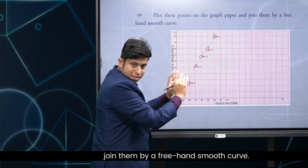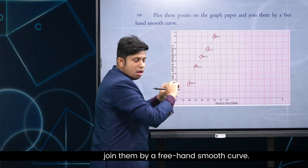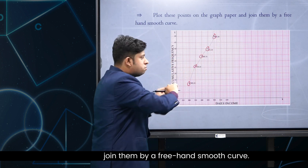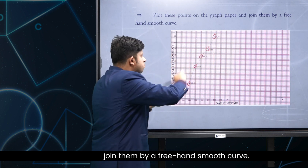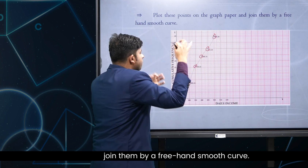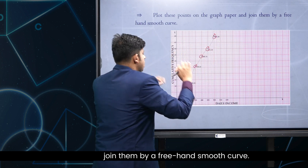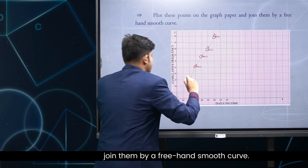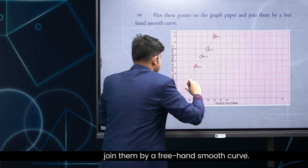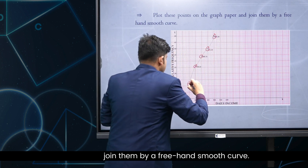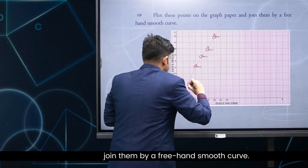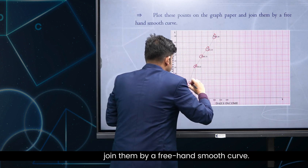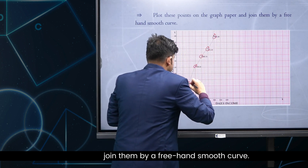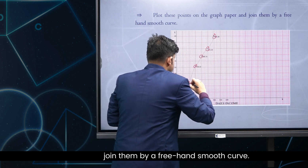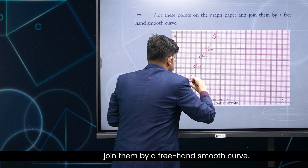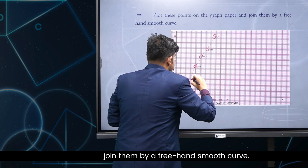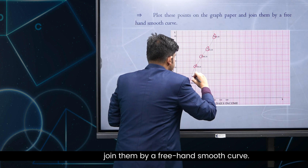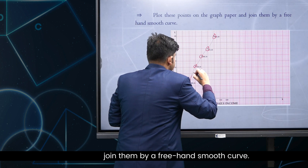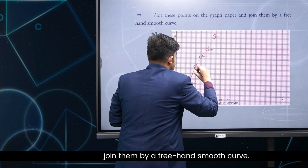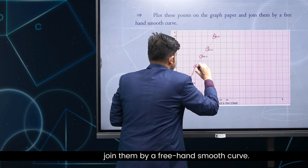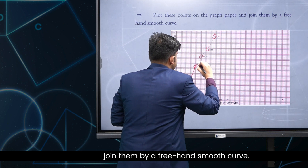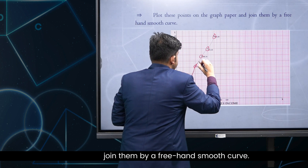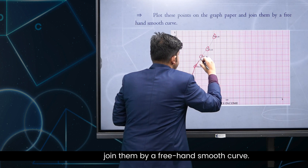We'll cut this and we'll make it zoom out.